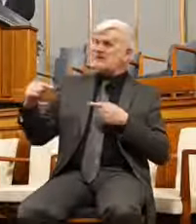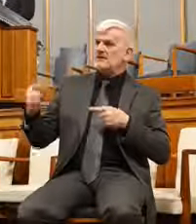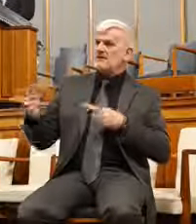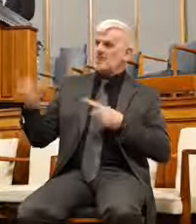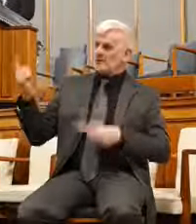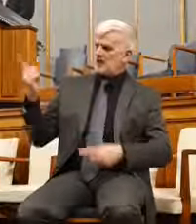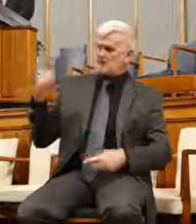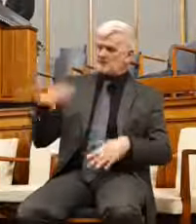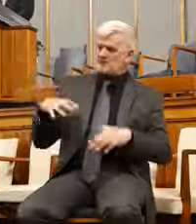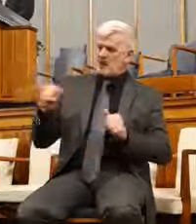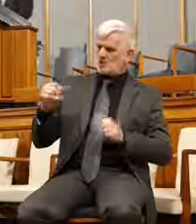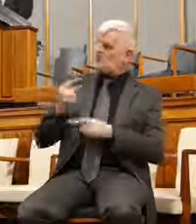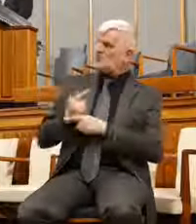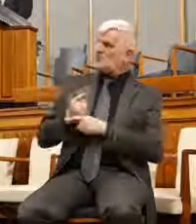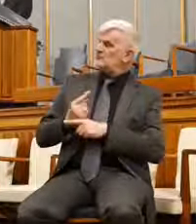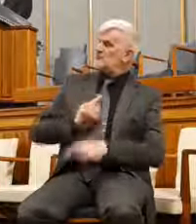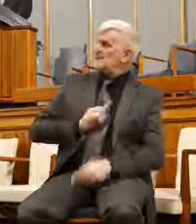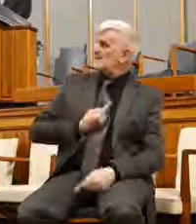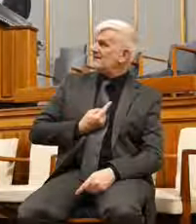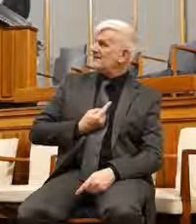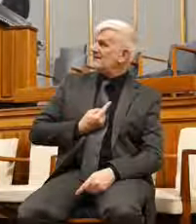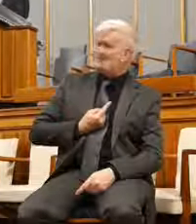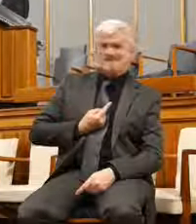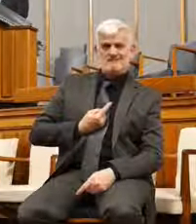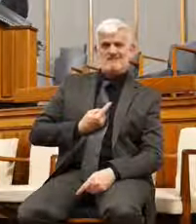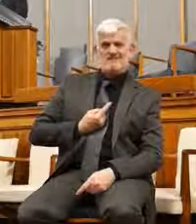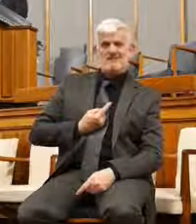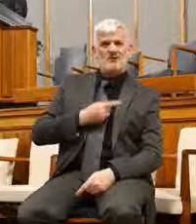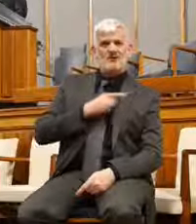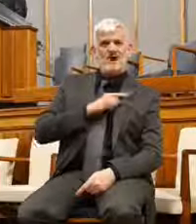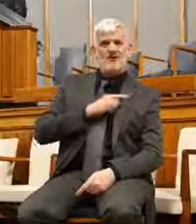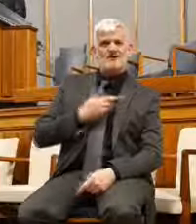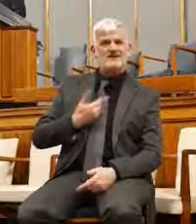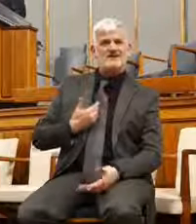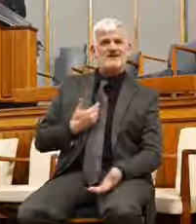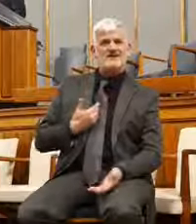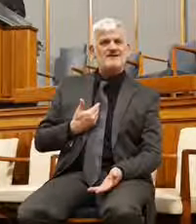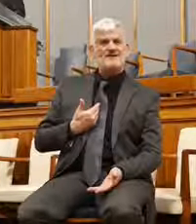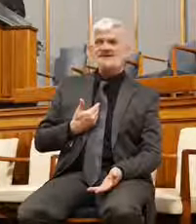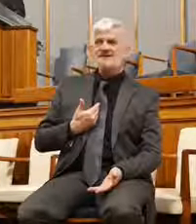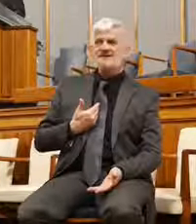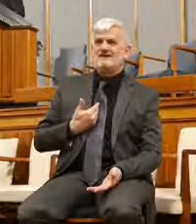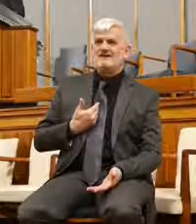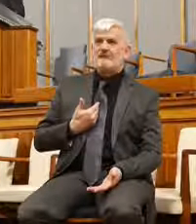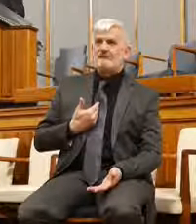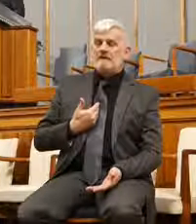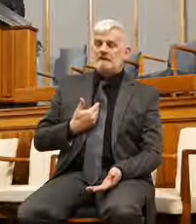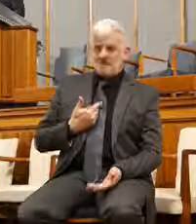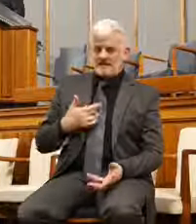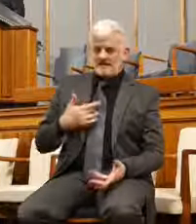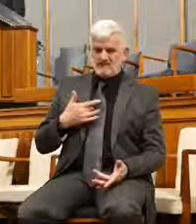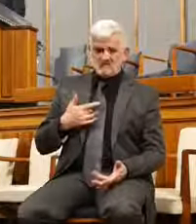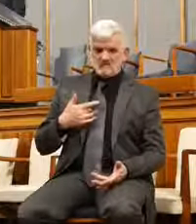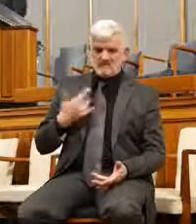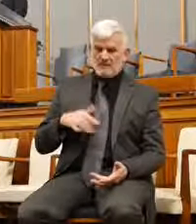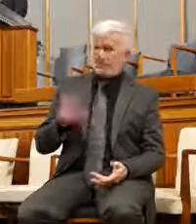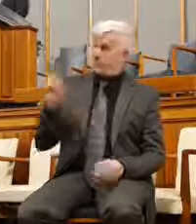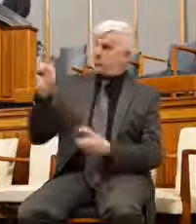manner to those who have no time for him, those who very likely slandered him many